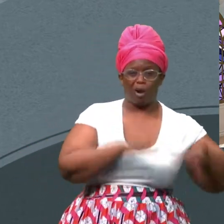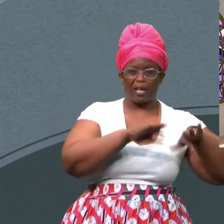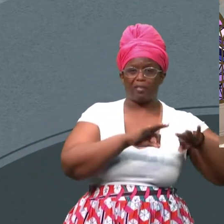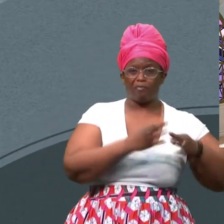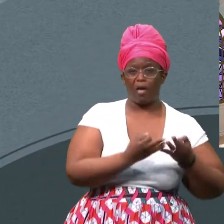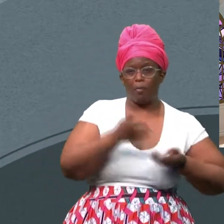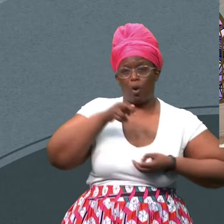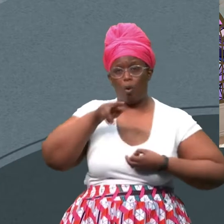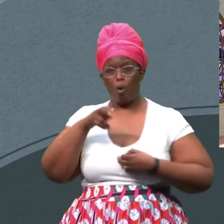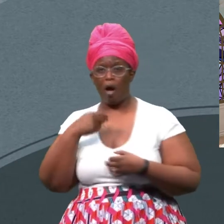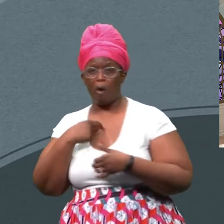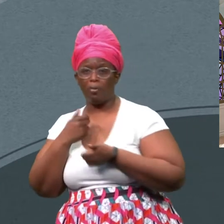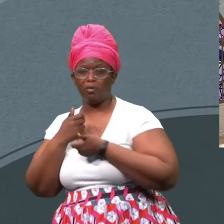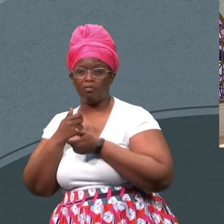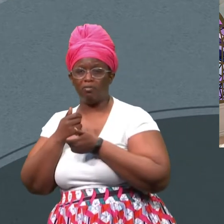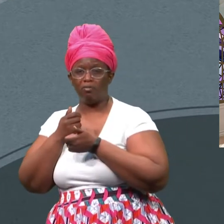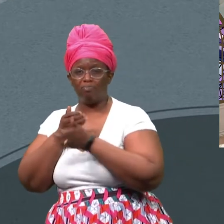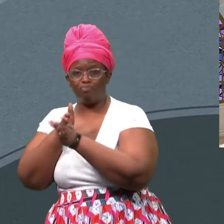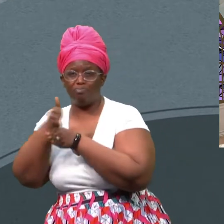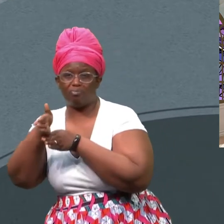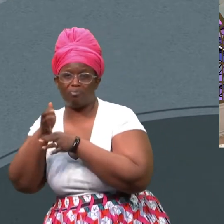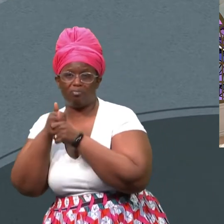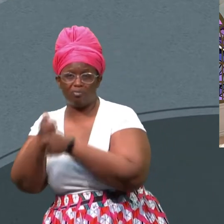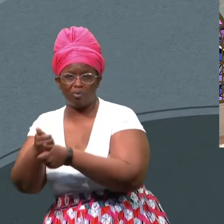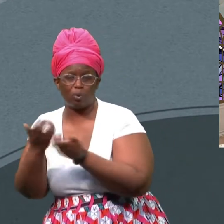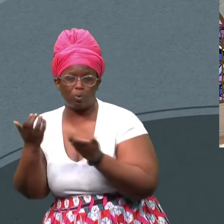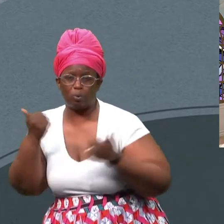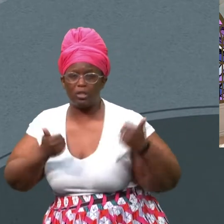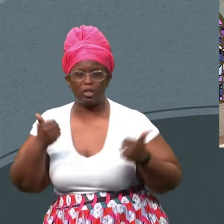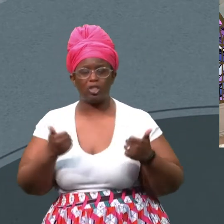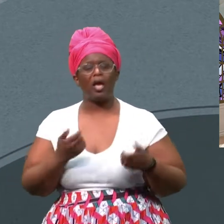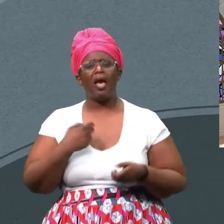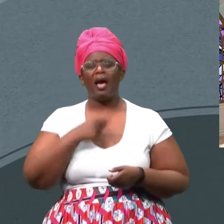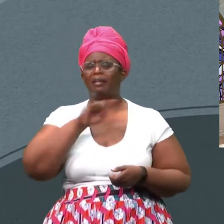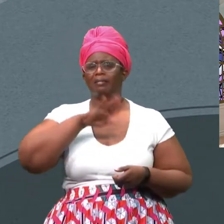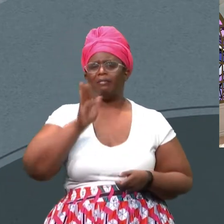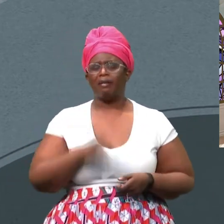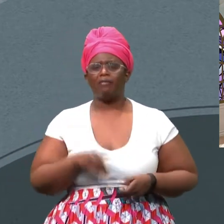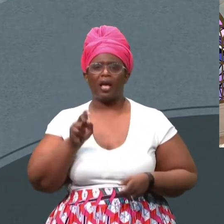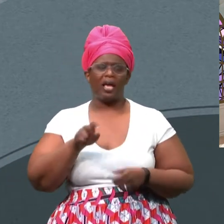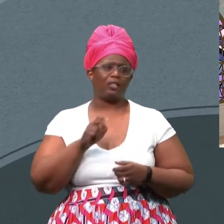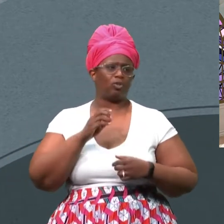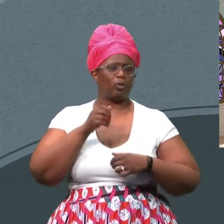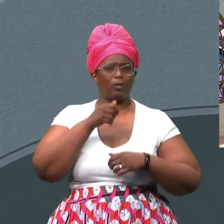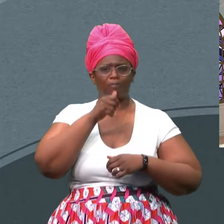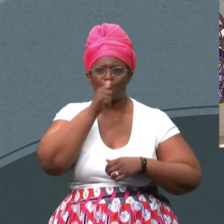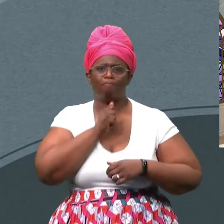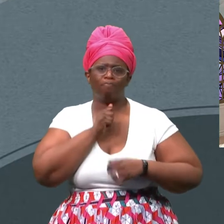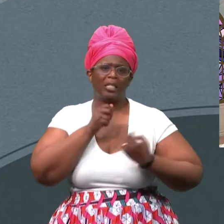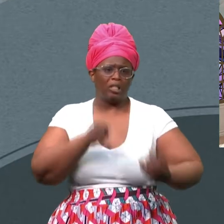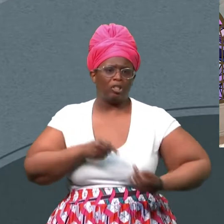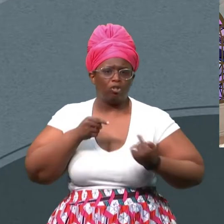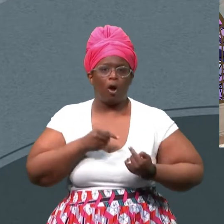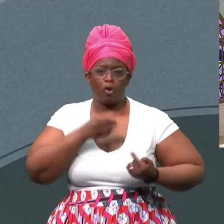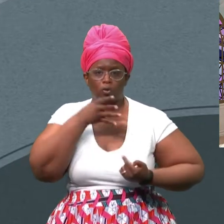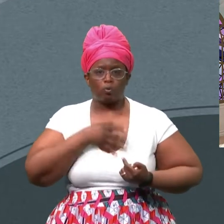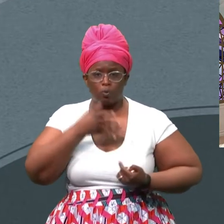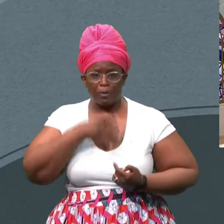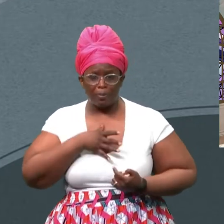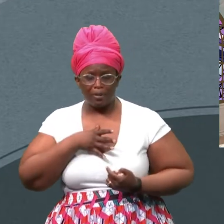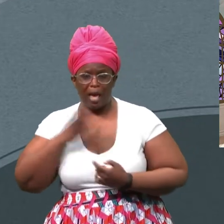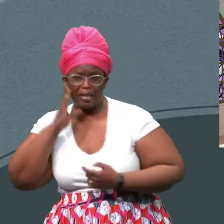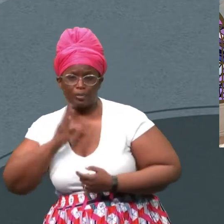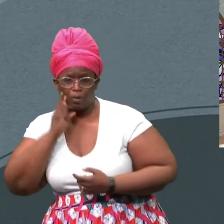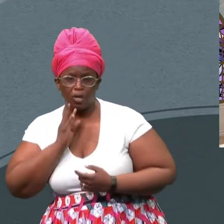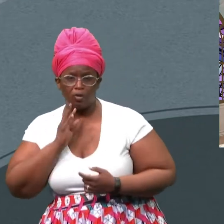would pursue my career. I've never had to deal with some of the struggles. And the reality of it is, what we need to do as we